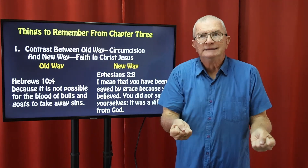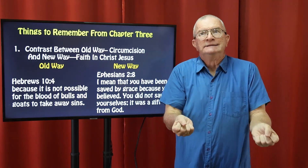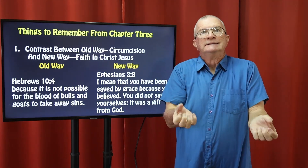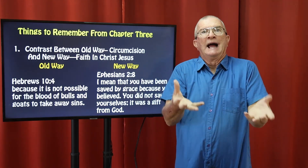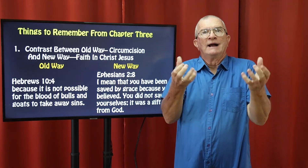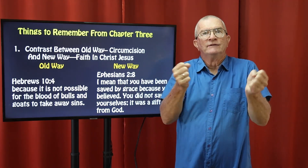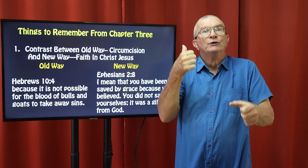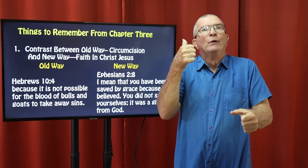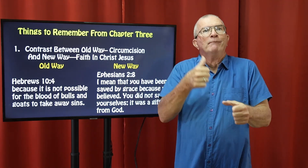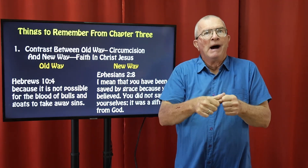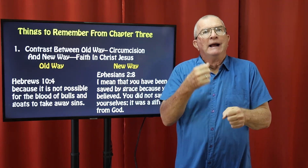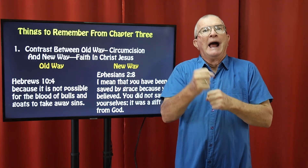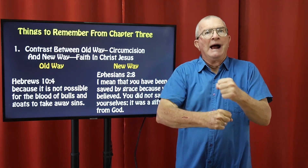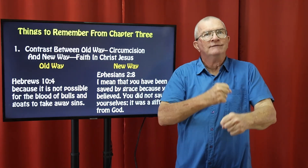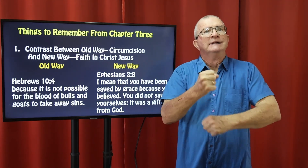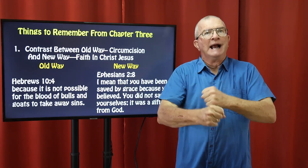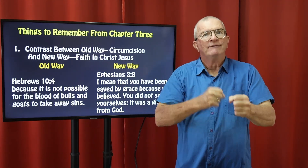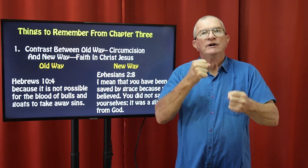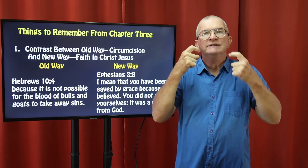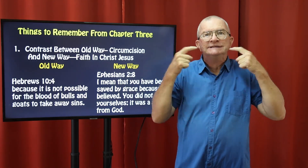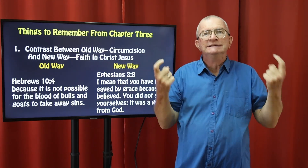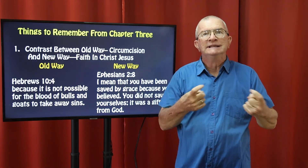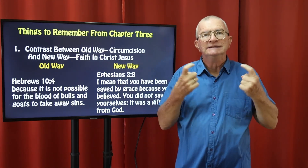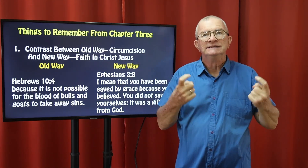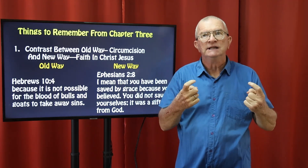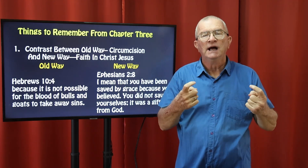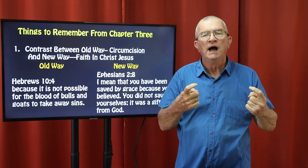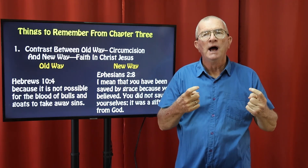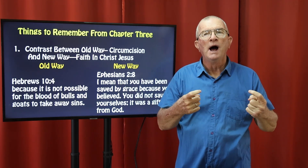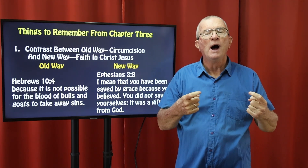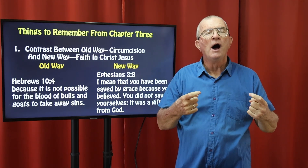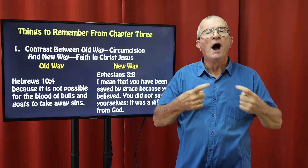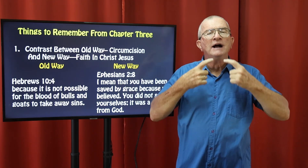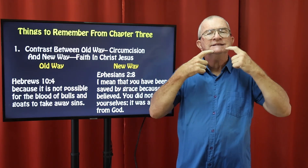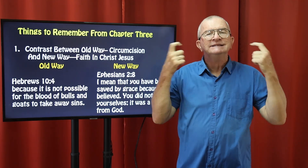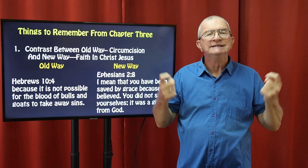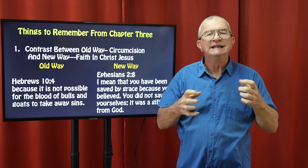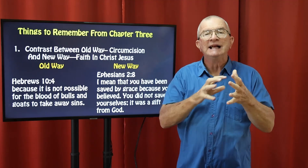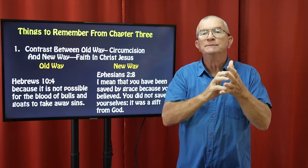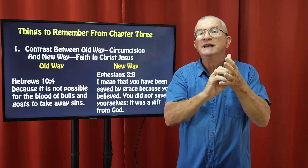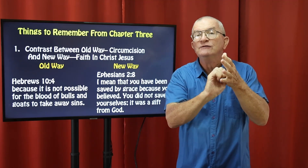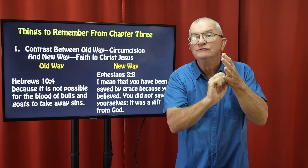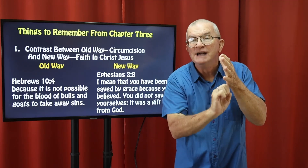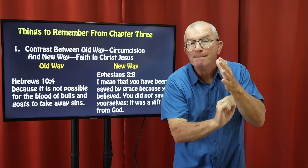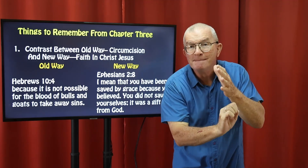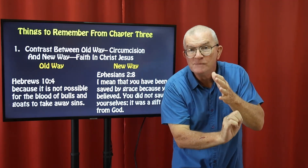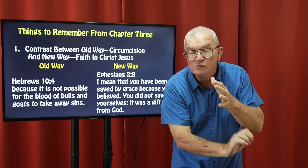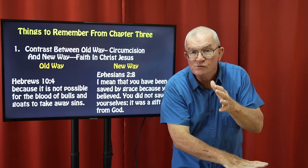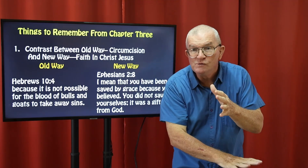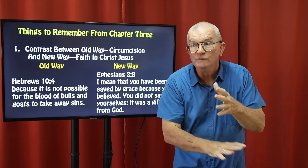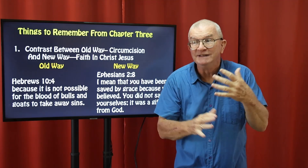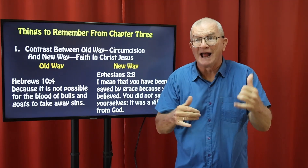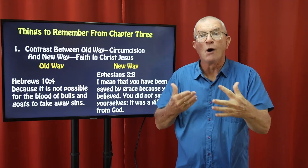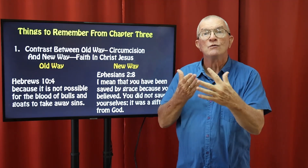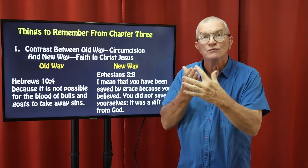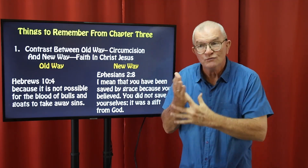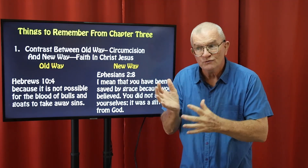We don't need to sacrifice as a remembrance every year. Sin has been removed now